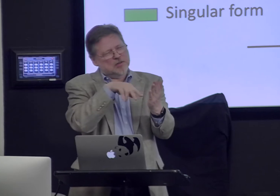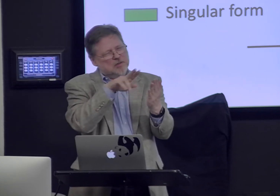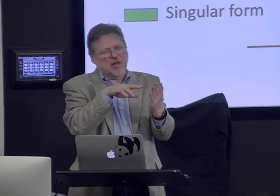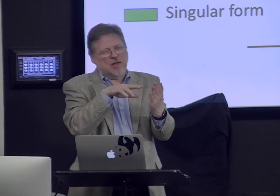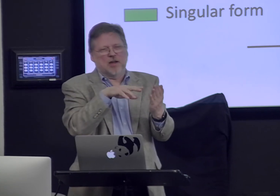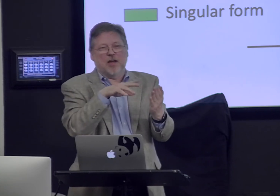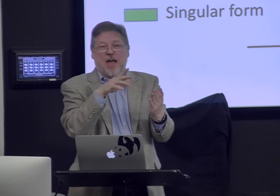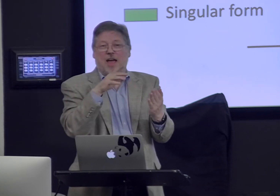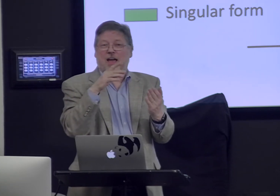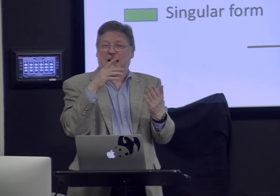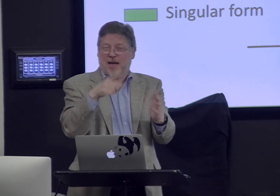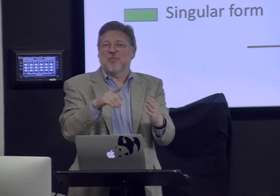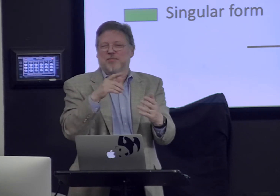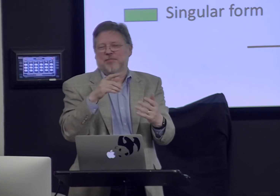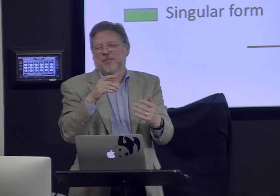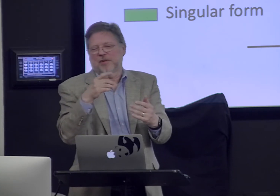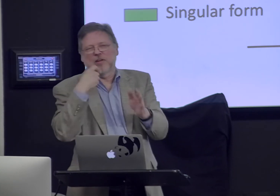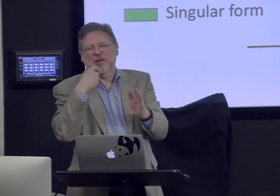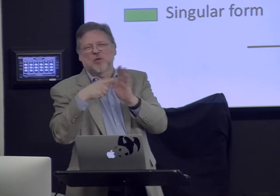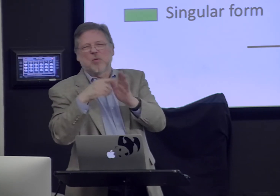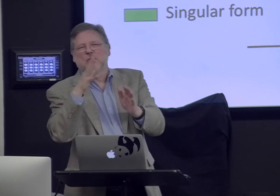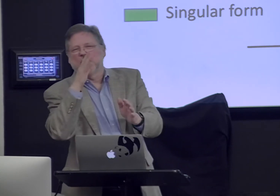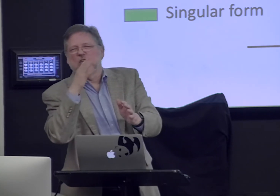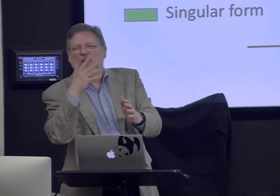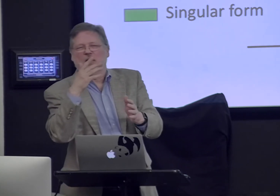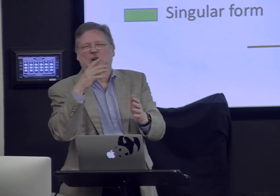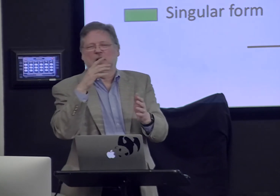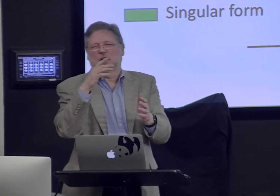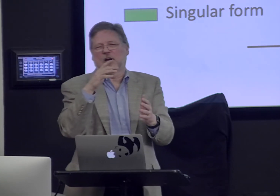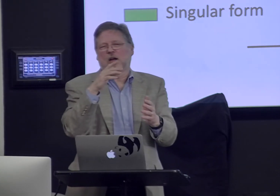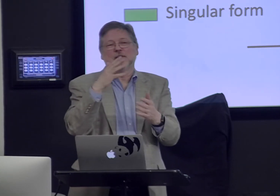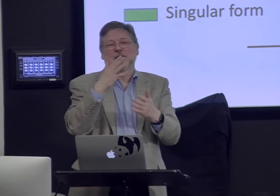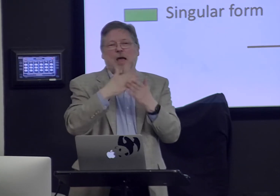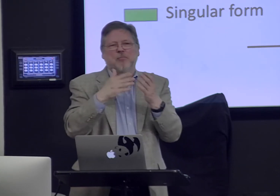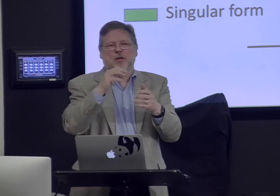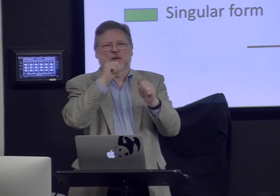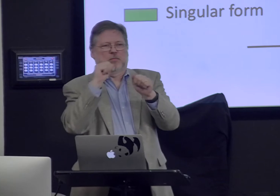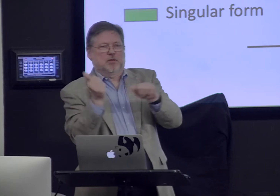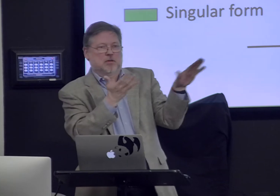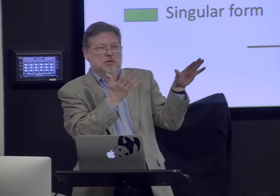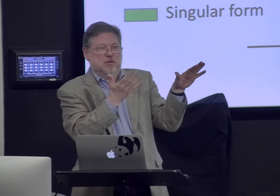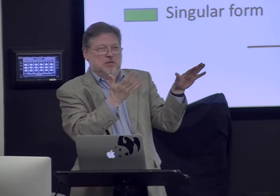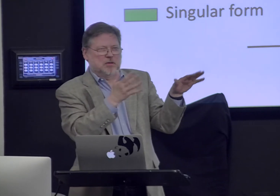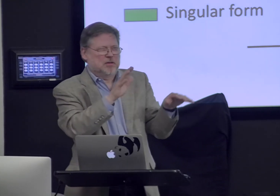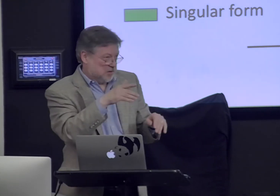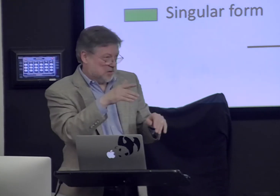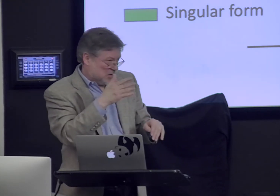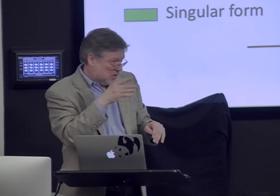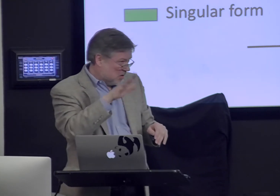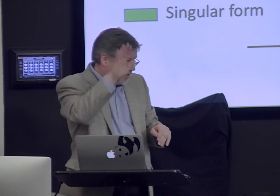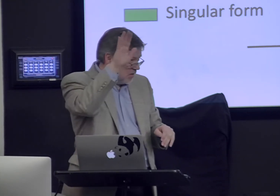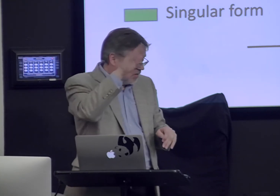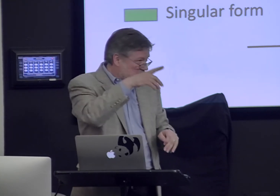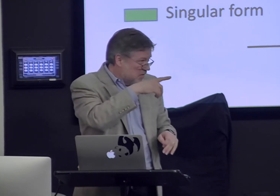Now, I was really interested in the content of these 3 books that had been published around the time the NAD films were